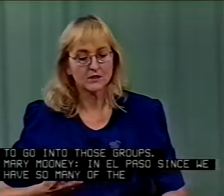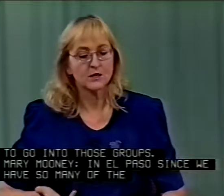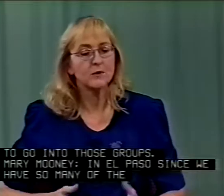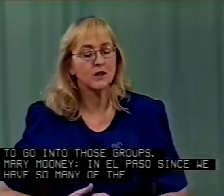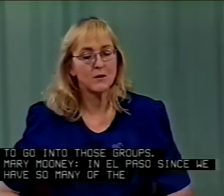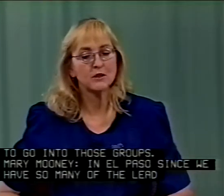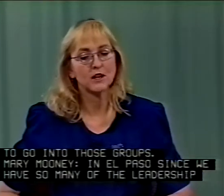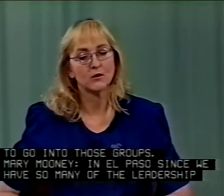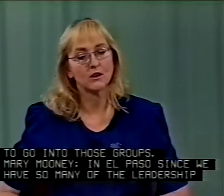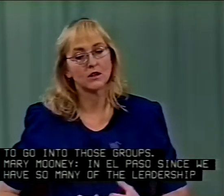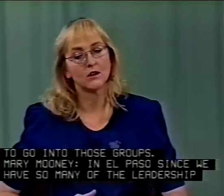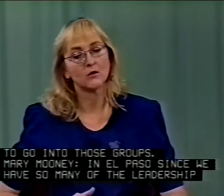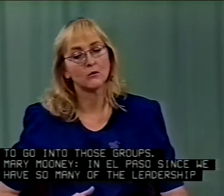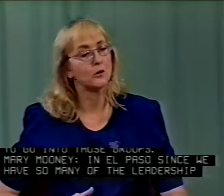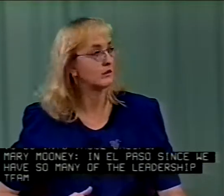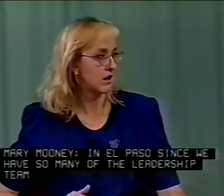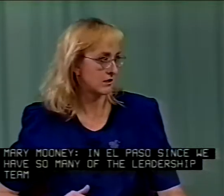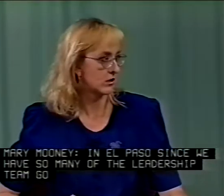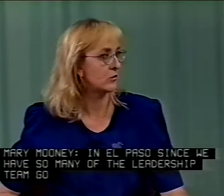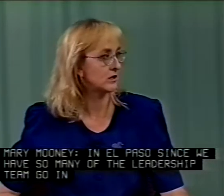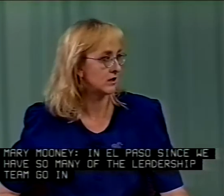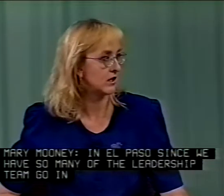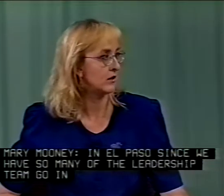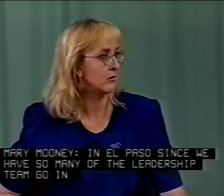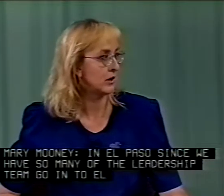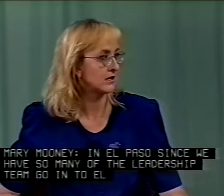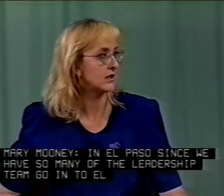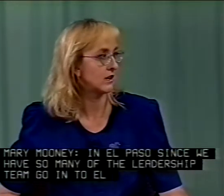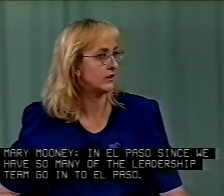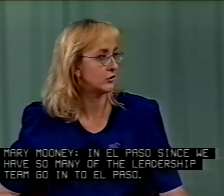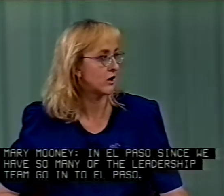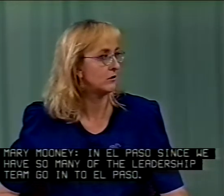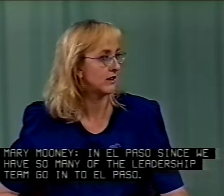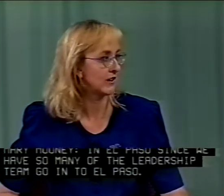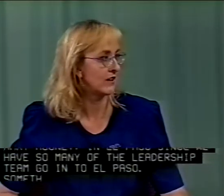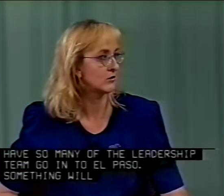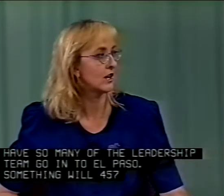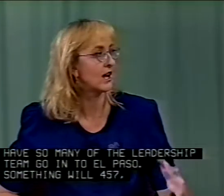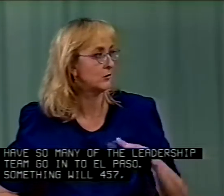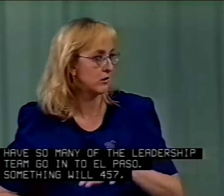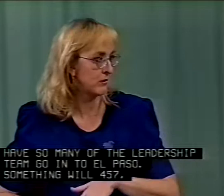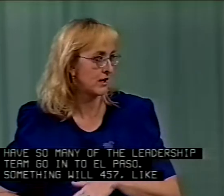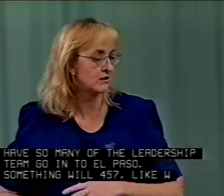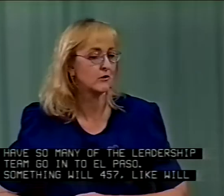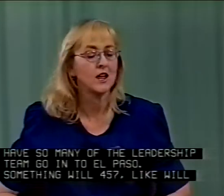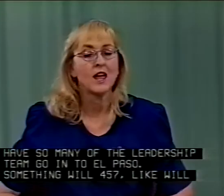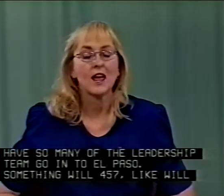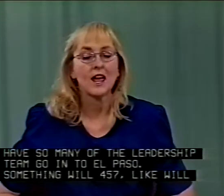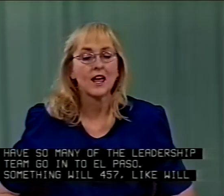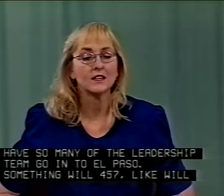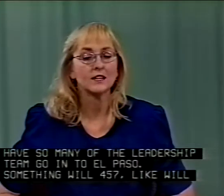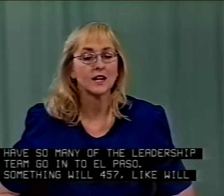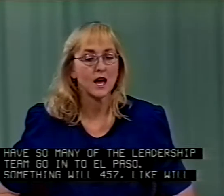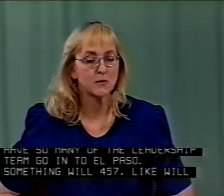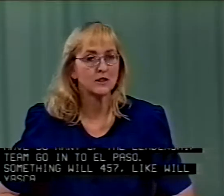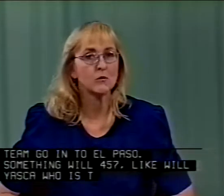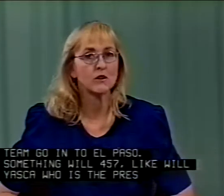something will happen, like Will Yaska, who is the president of Intertribal Deaf Council, came to El Paso, and it happened that one of our